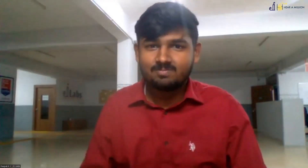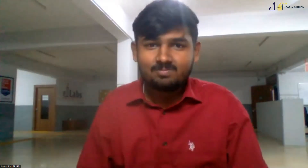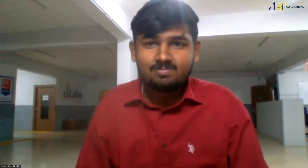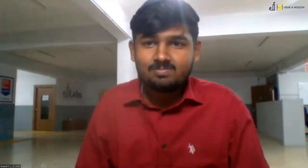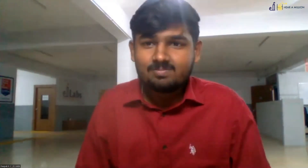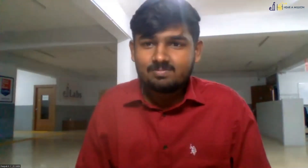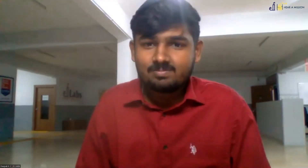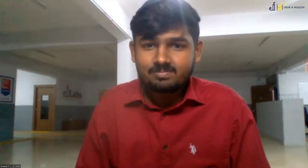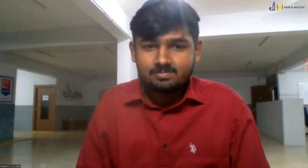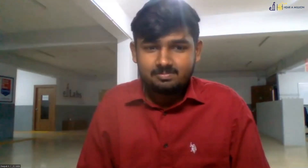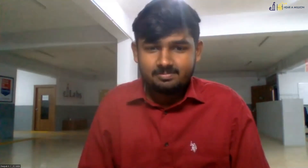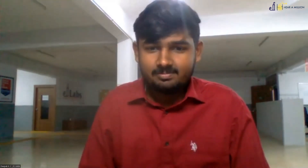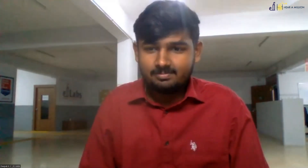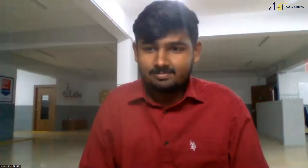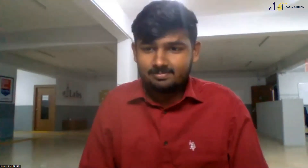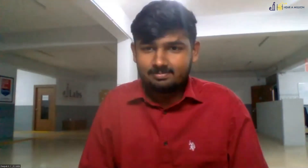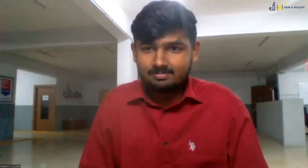Renu.